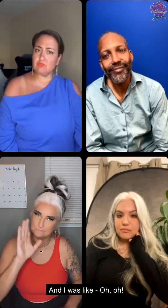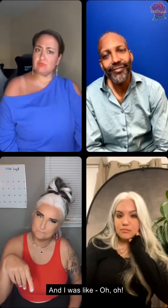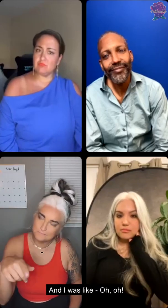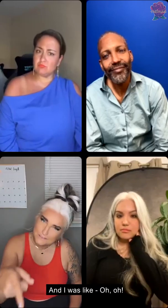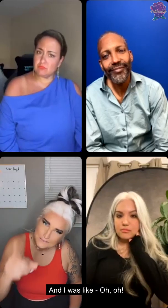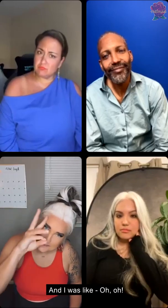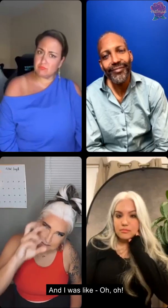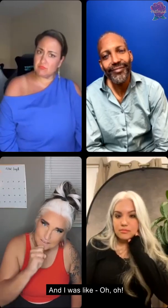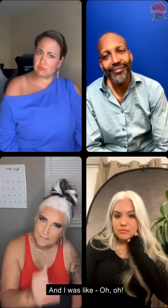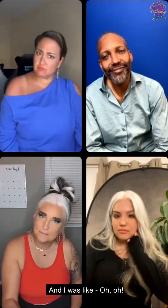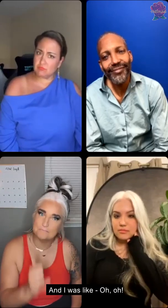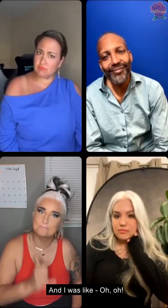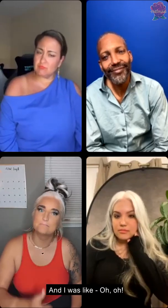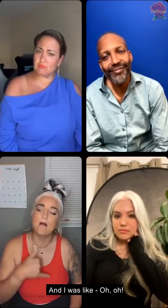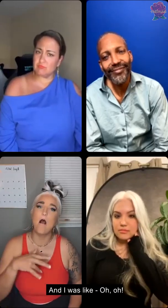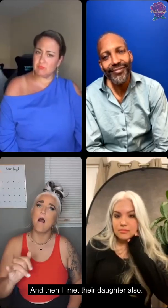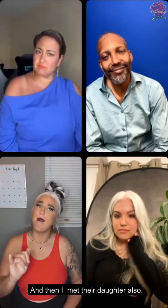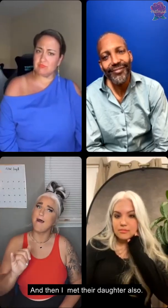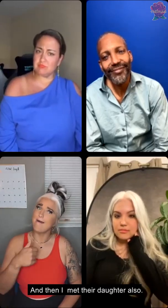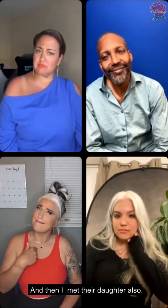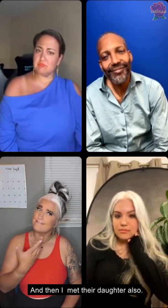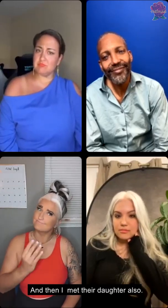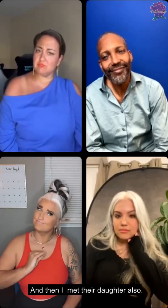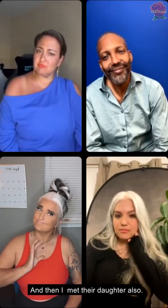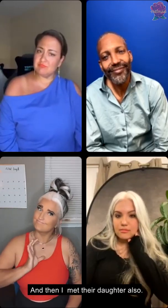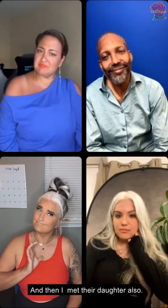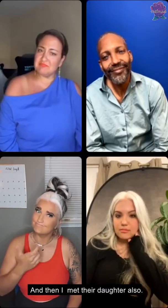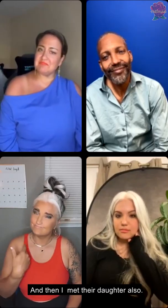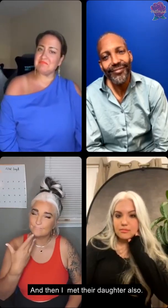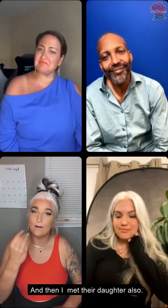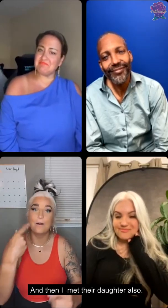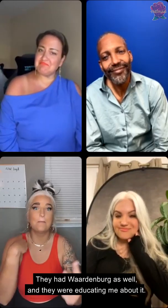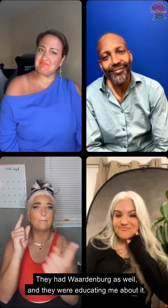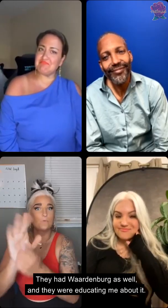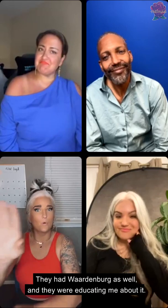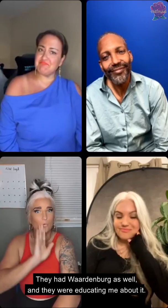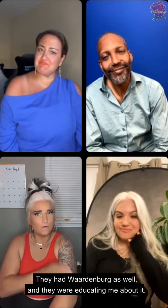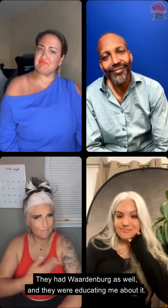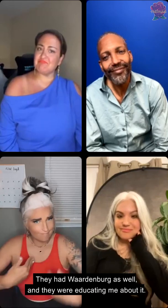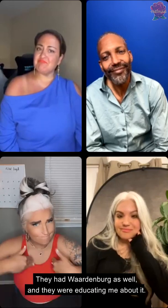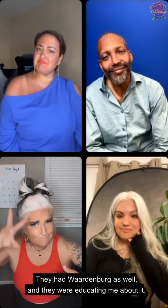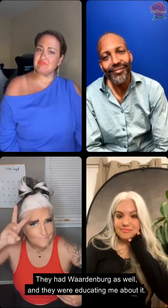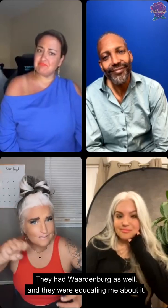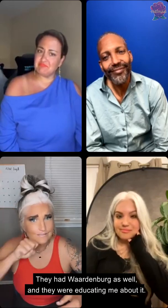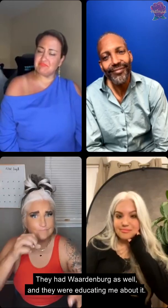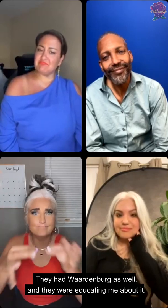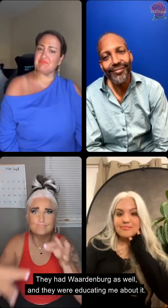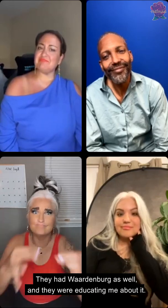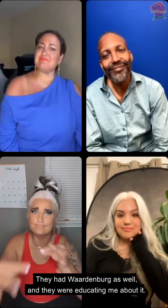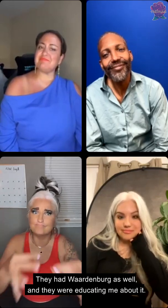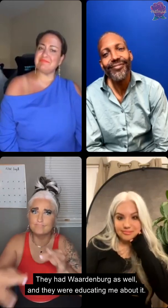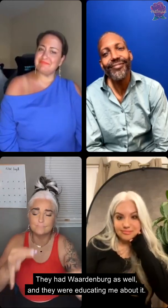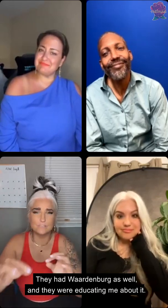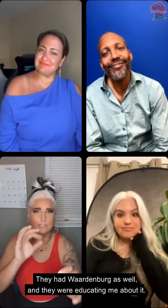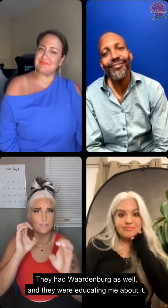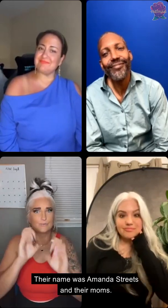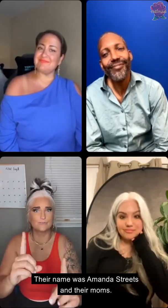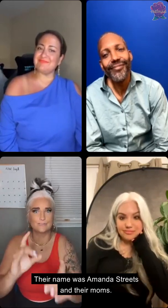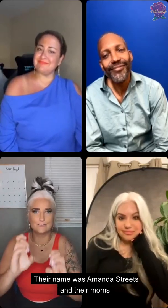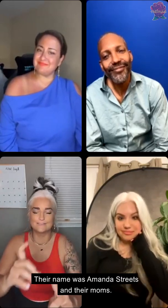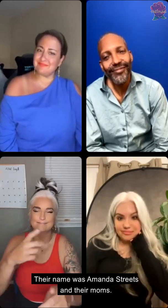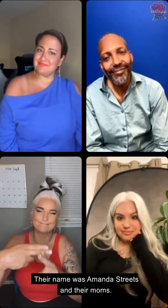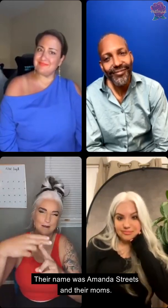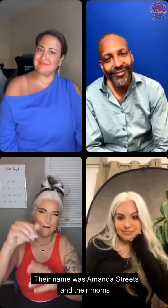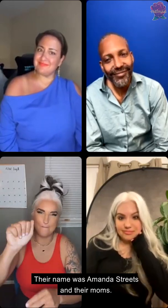you have Wardenbergs just like me." And I was like, "Oh, oh." And so I was, and I met their daughter. They had Wardenbergs as well, and they were educating me about